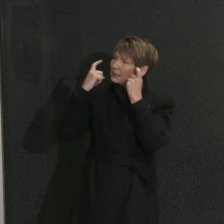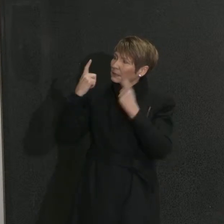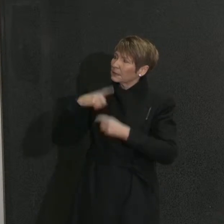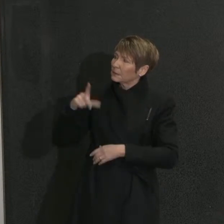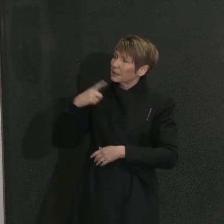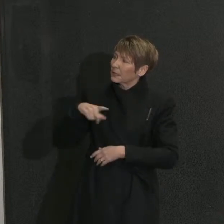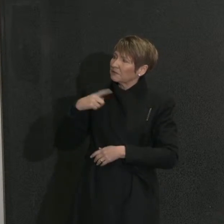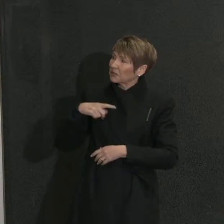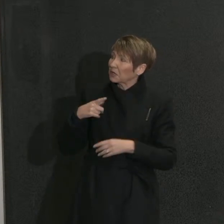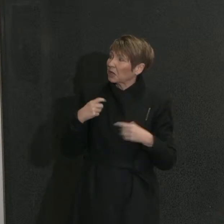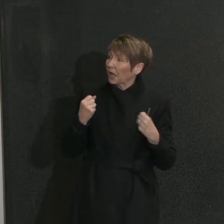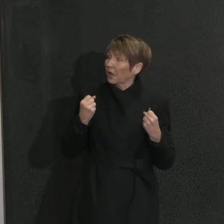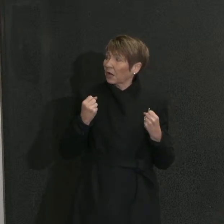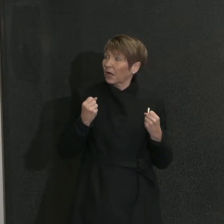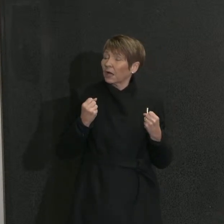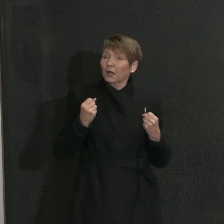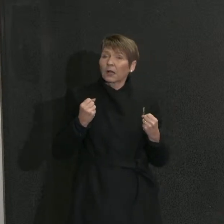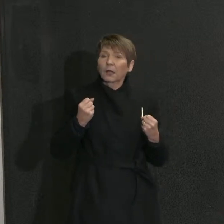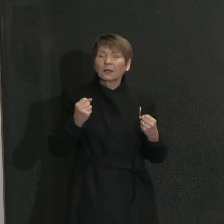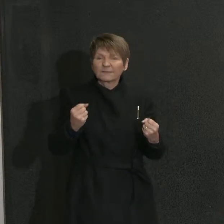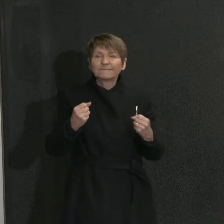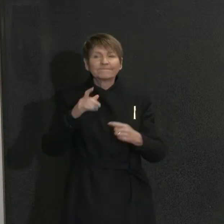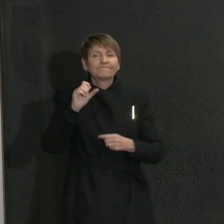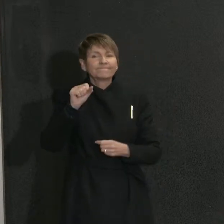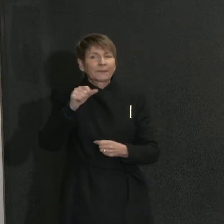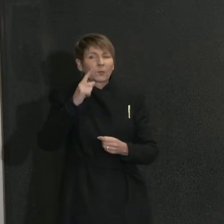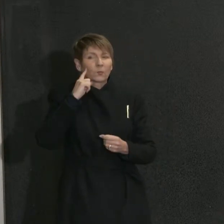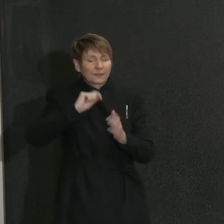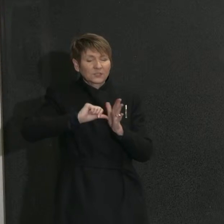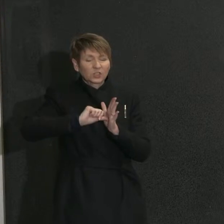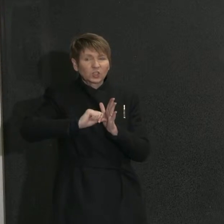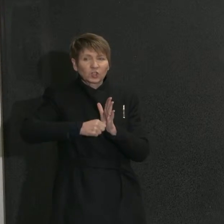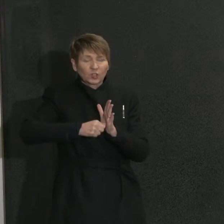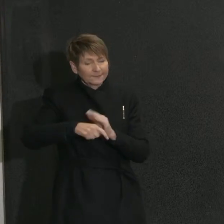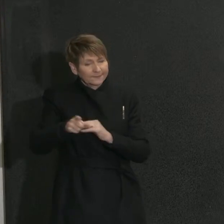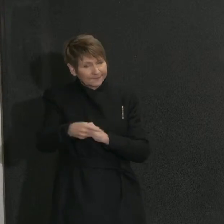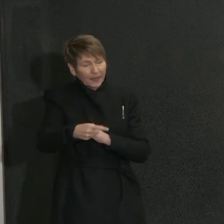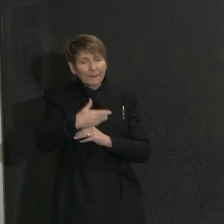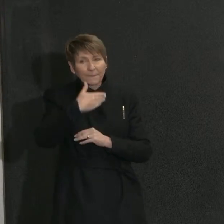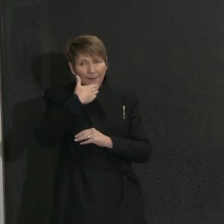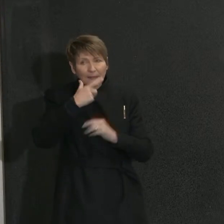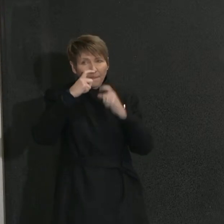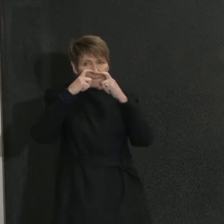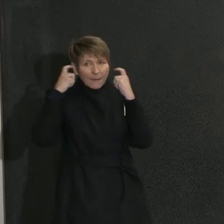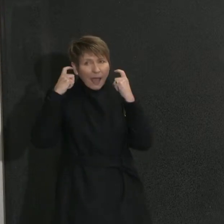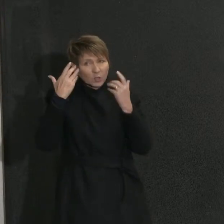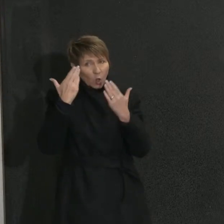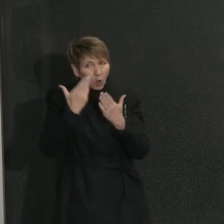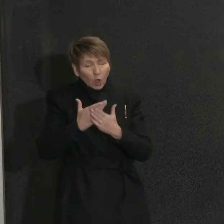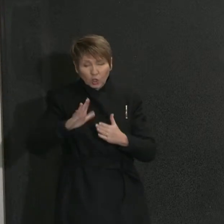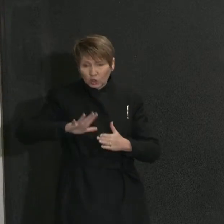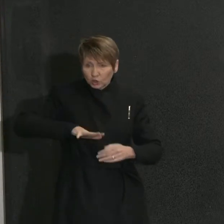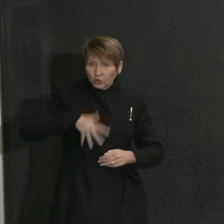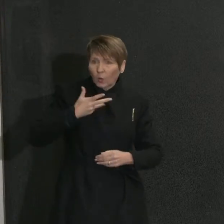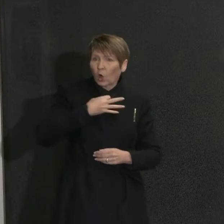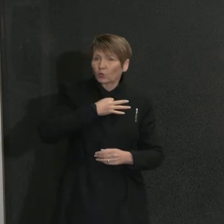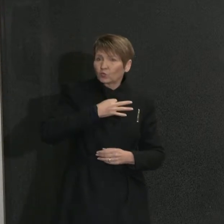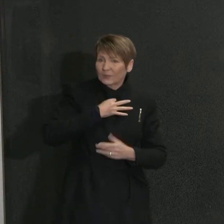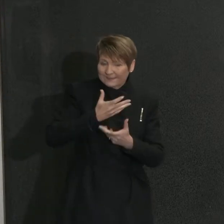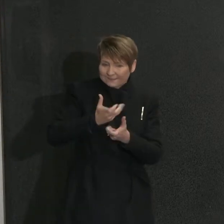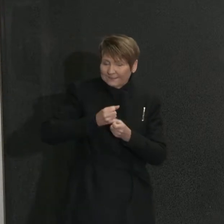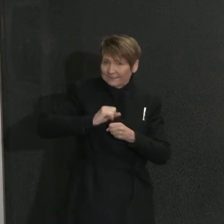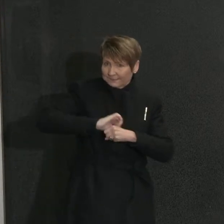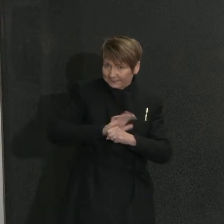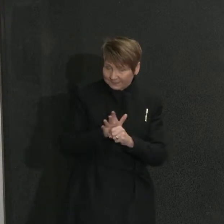contractors, whatever, not doing the right thing. Victorian, do we know what percentage of people in public housing towers have been vaccinated? So we've